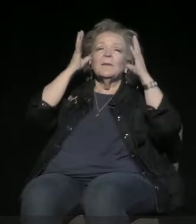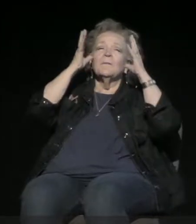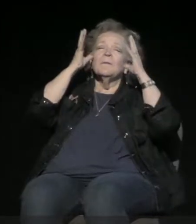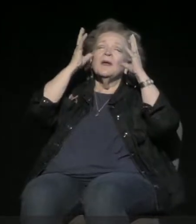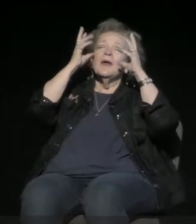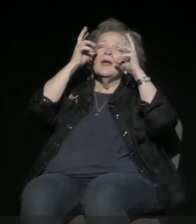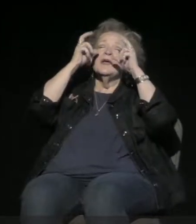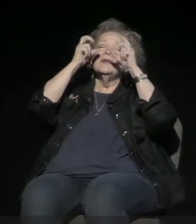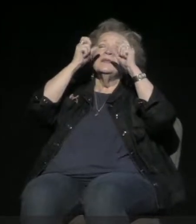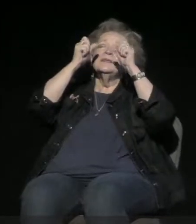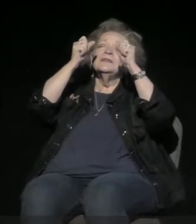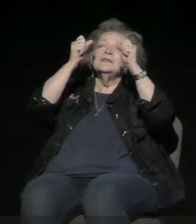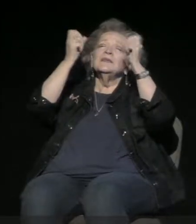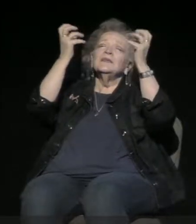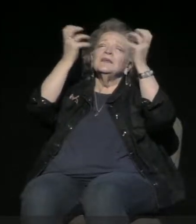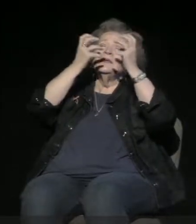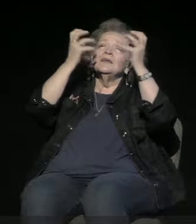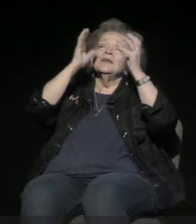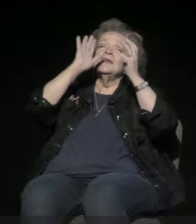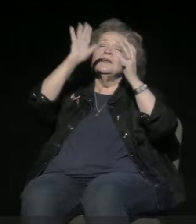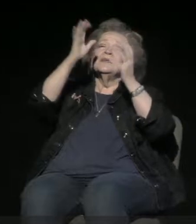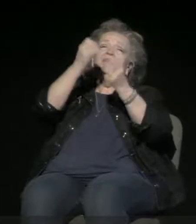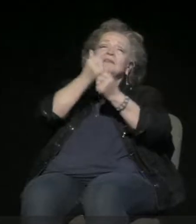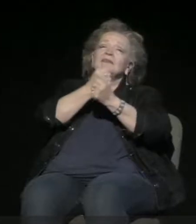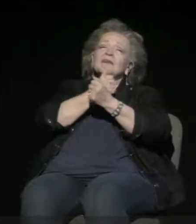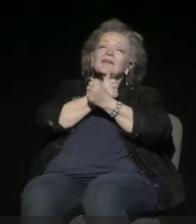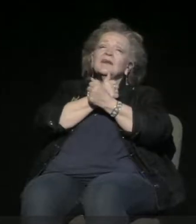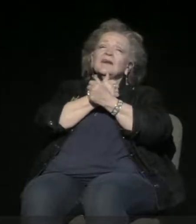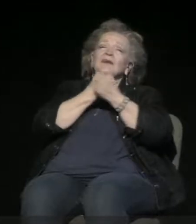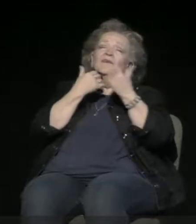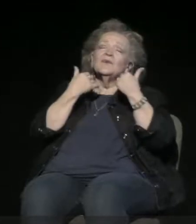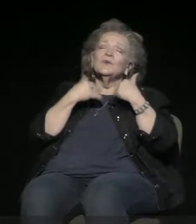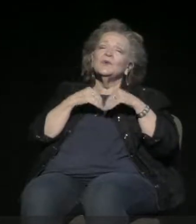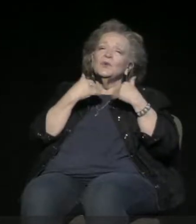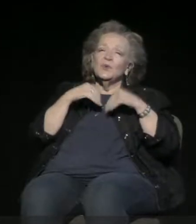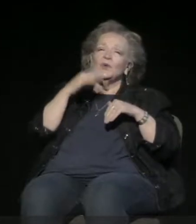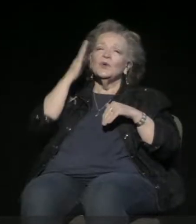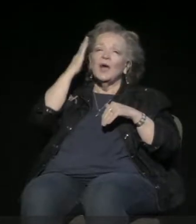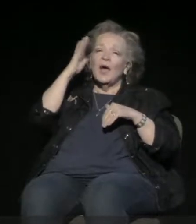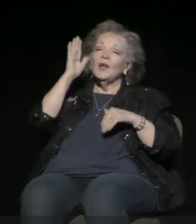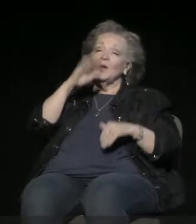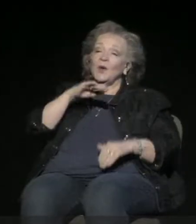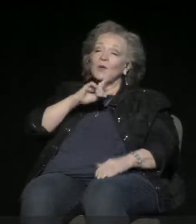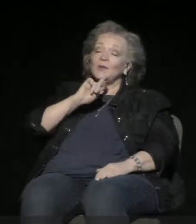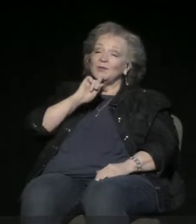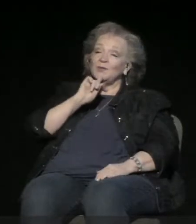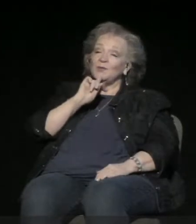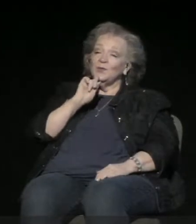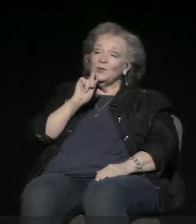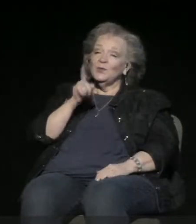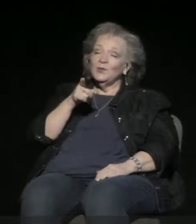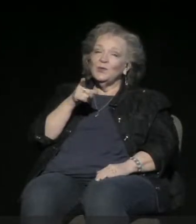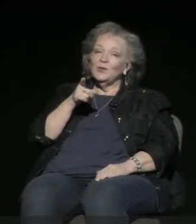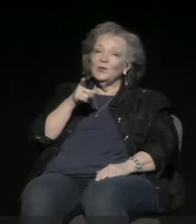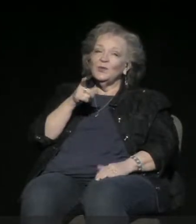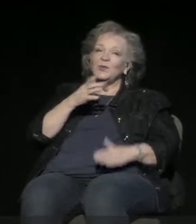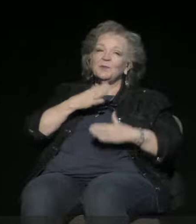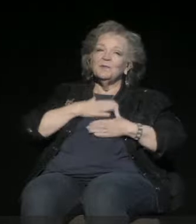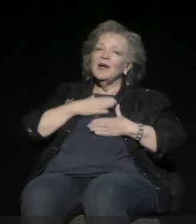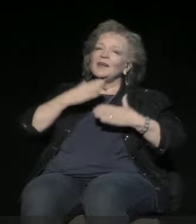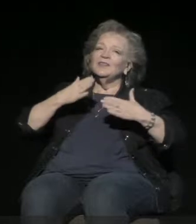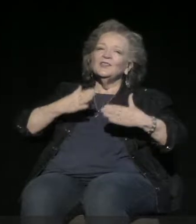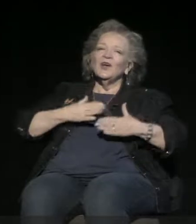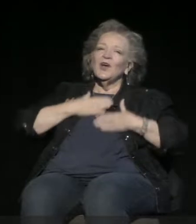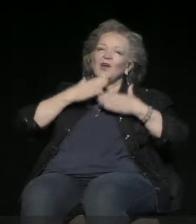Amazing love I know it's true This is my